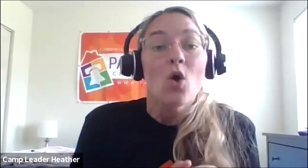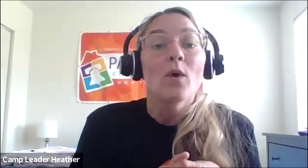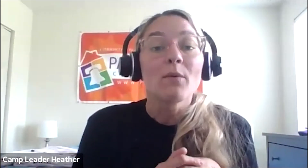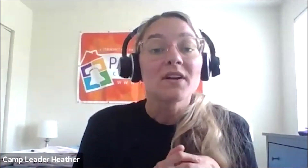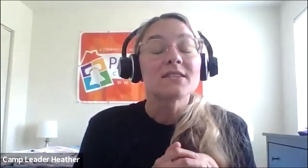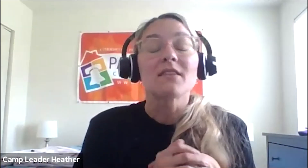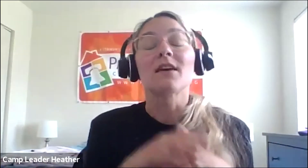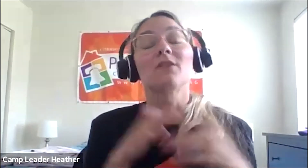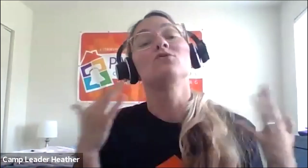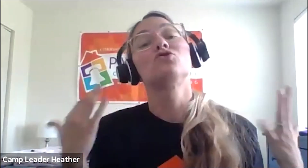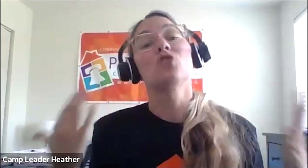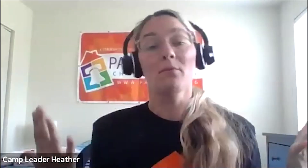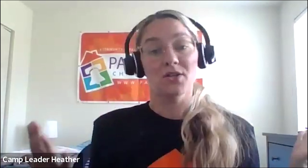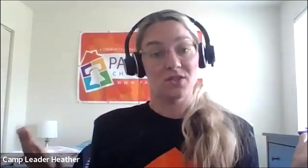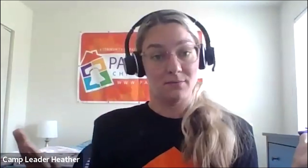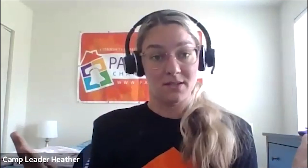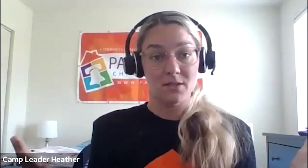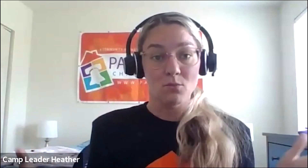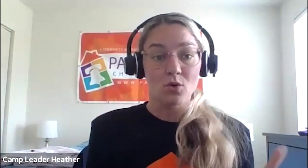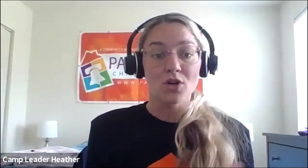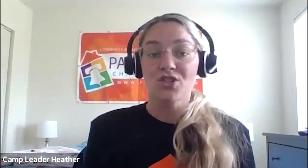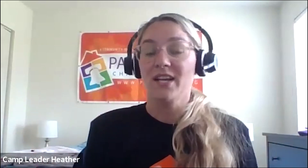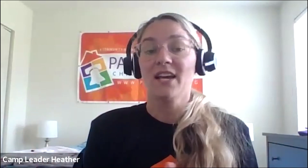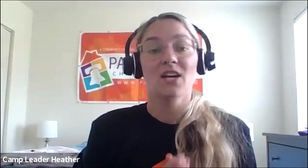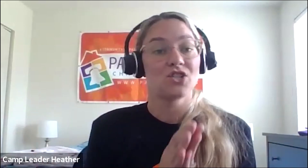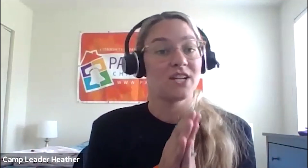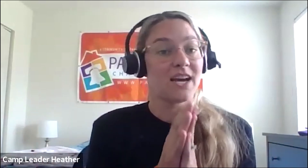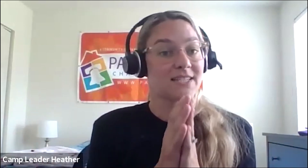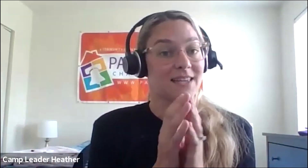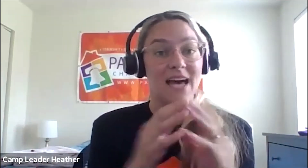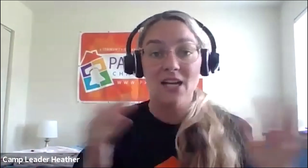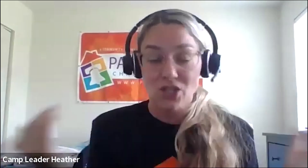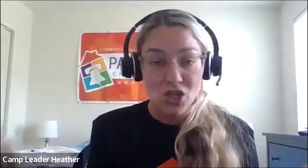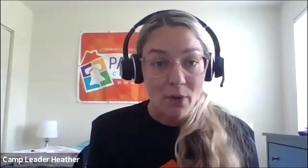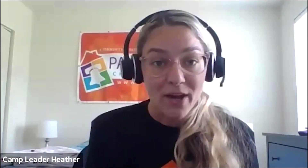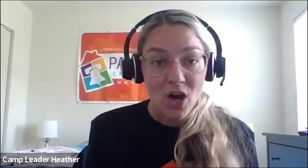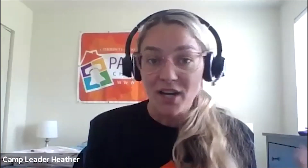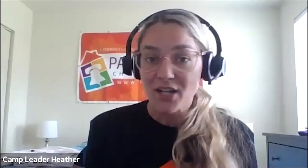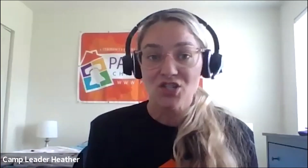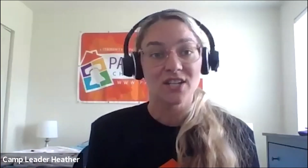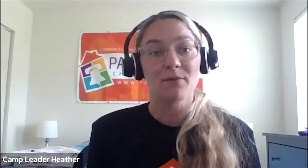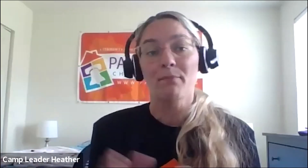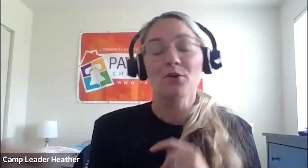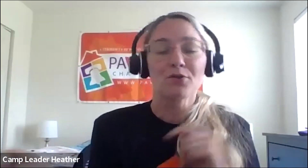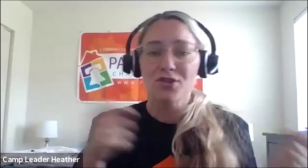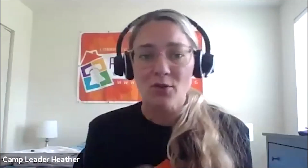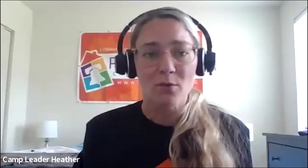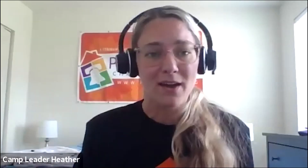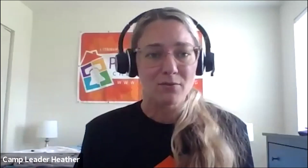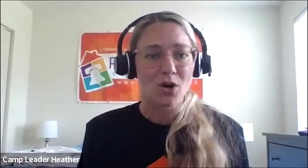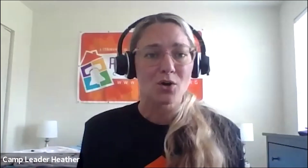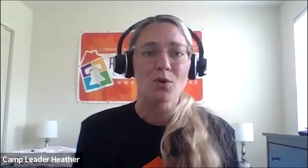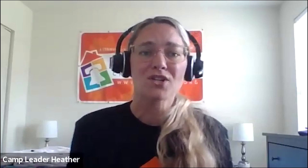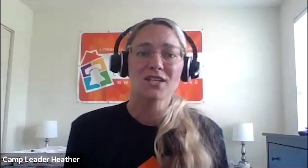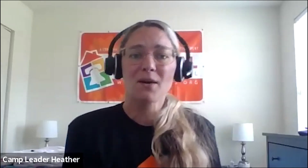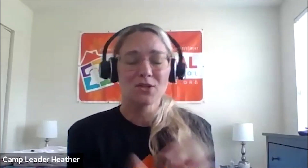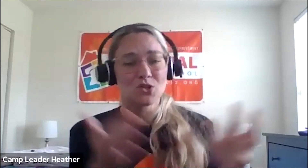We want to say thank you so much to Mrs. Moore. She has a lot going on, and she peeled herself away from all her work to come and join